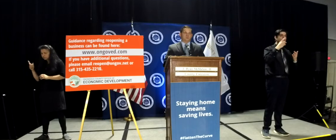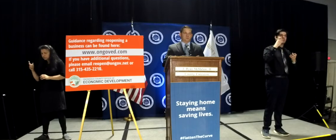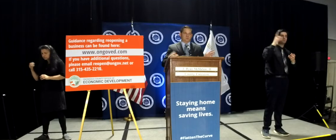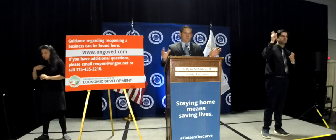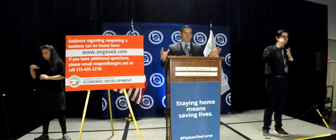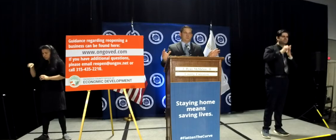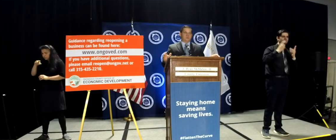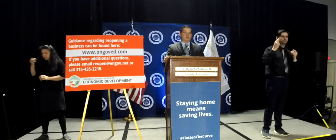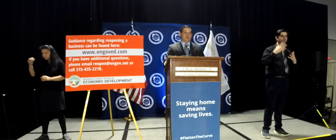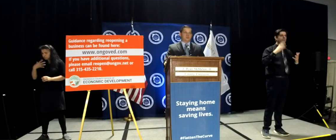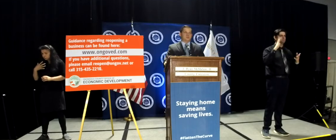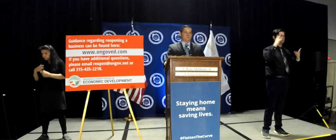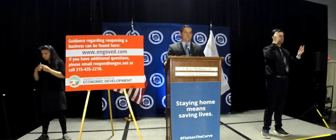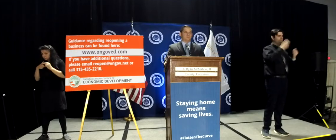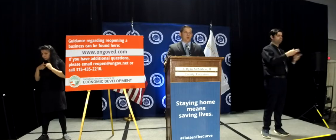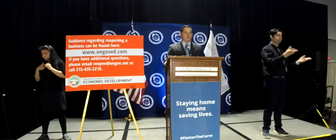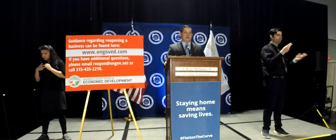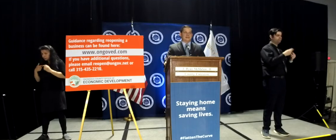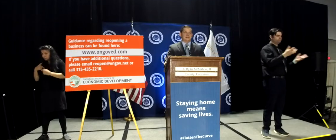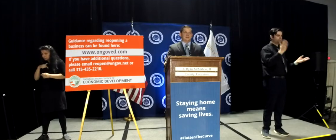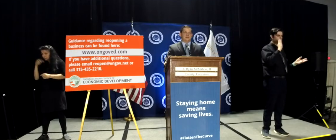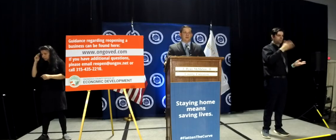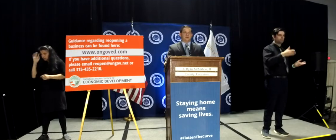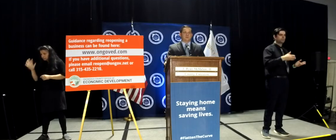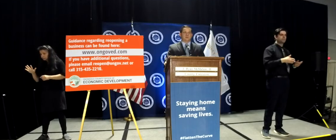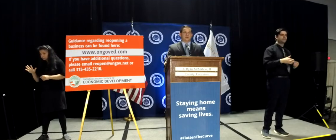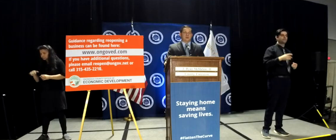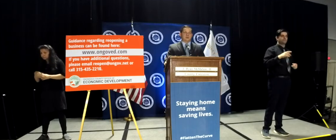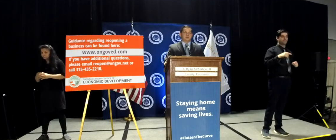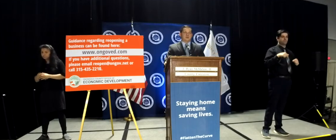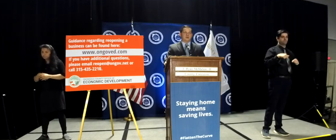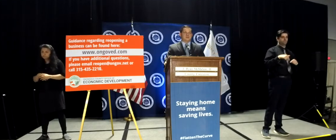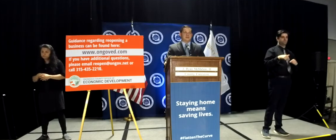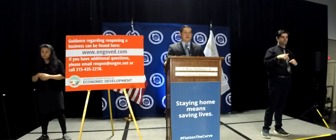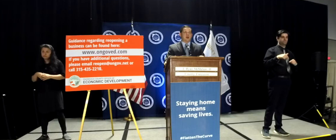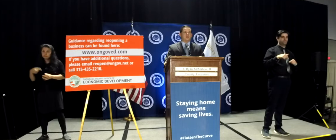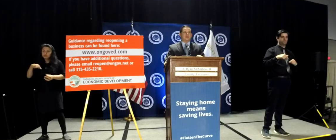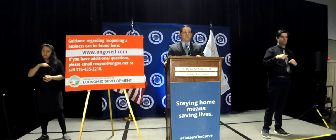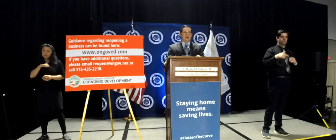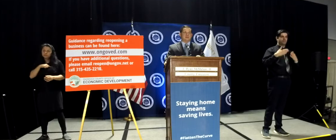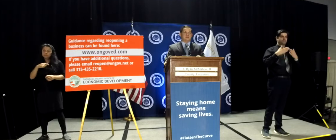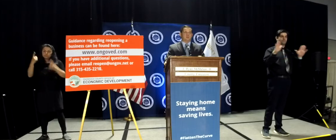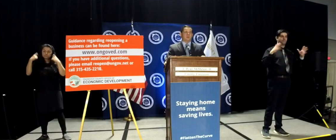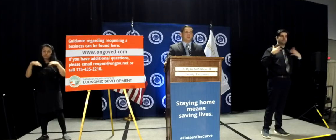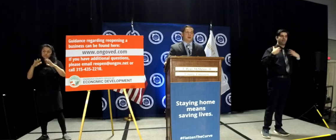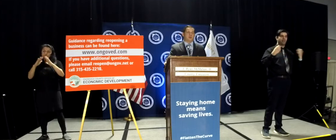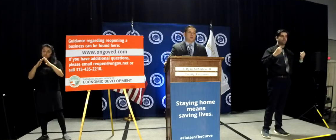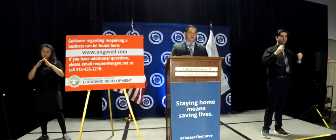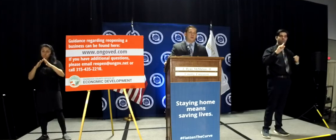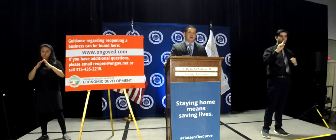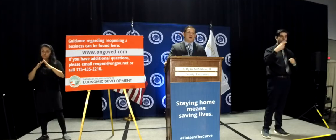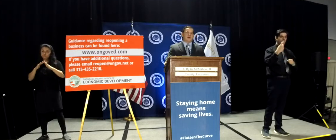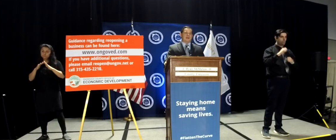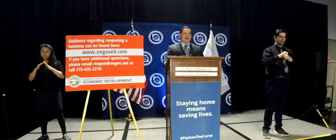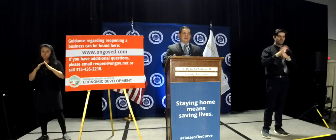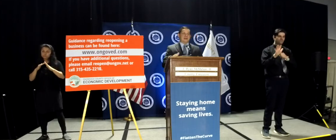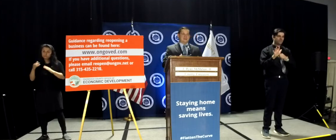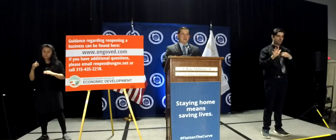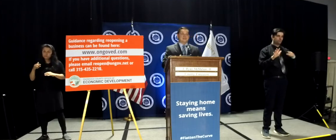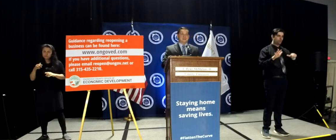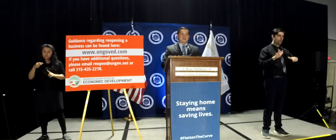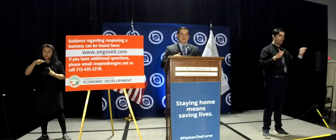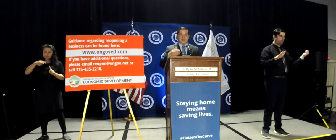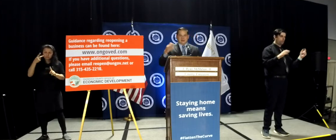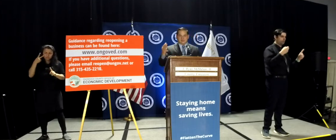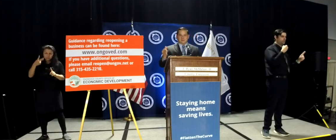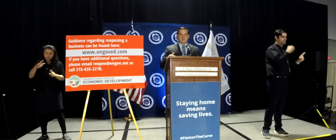now than just COVID-19, the virus. This virus has had other impacts on the public health. And how do you